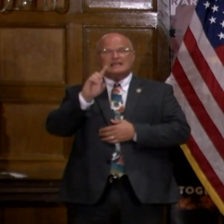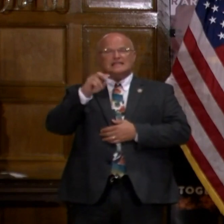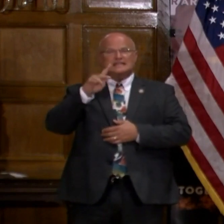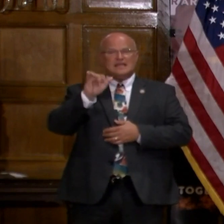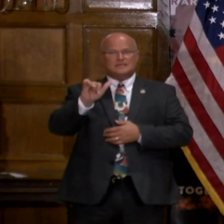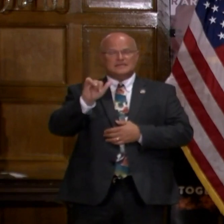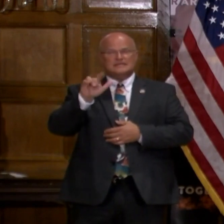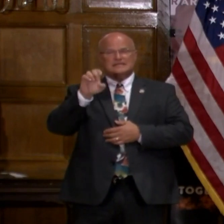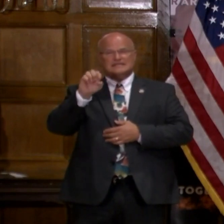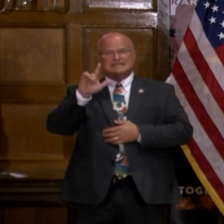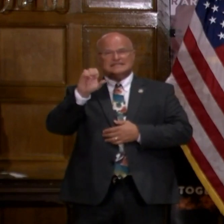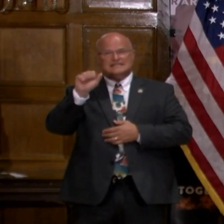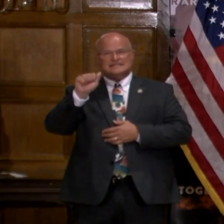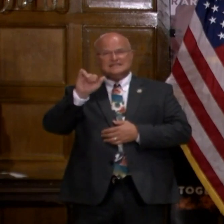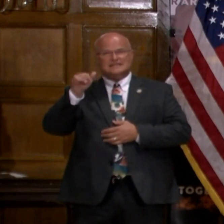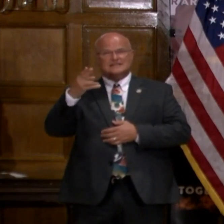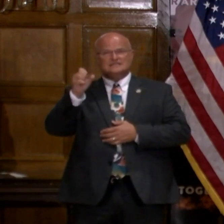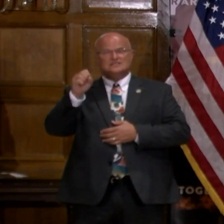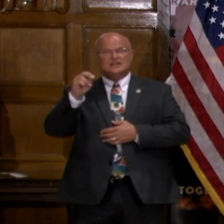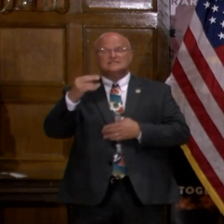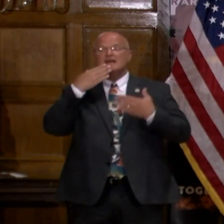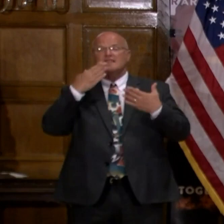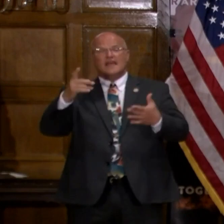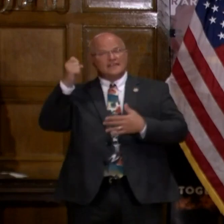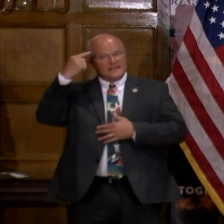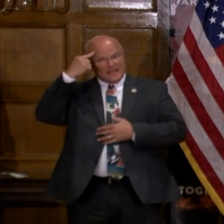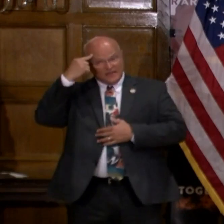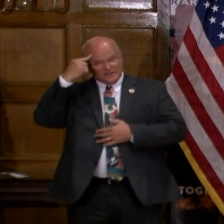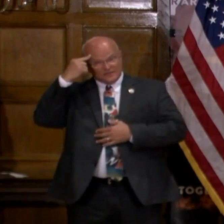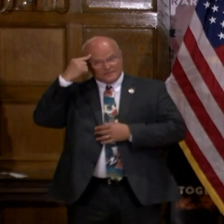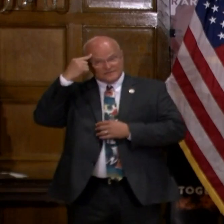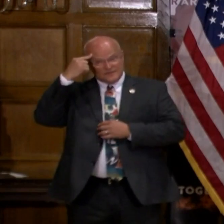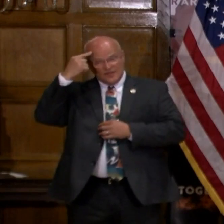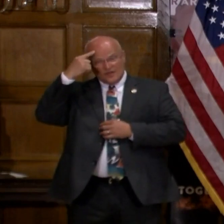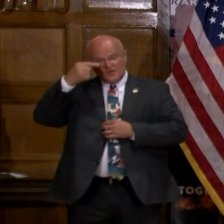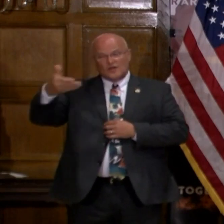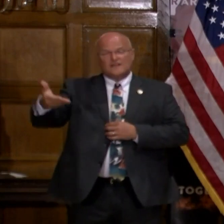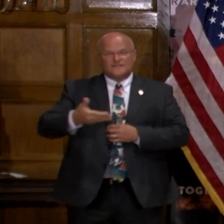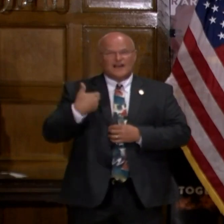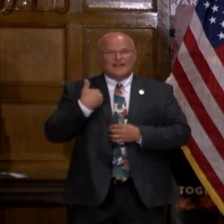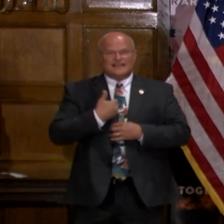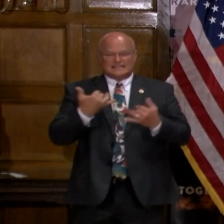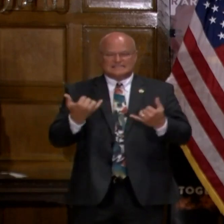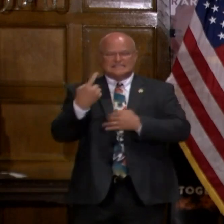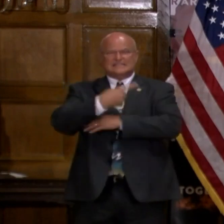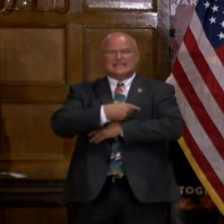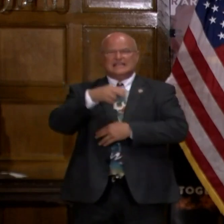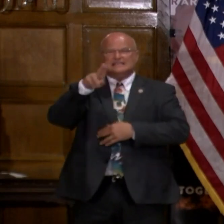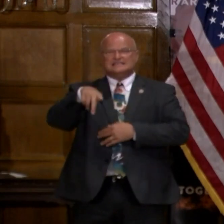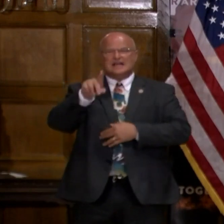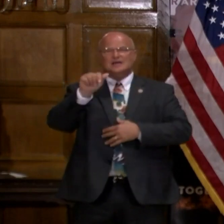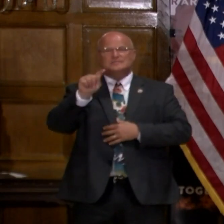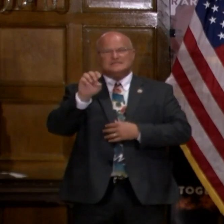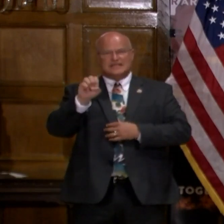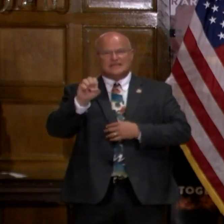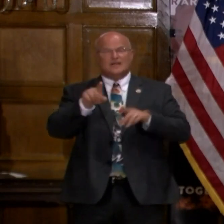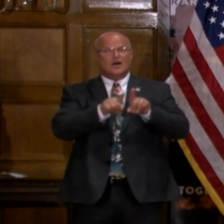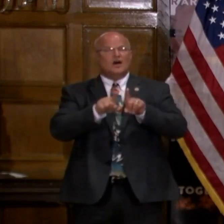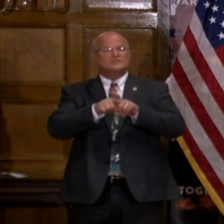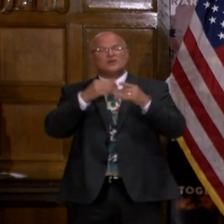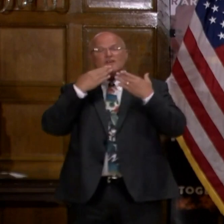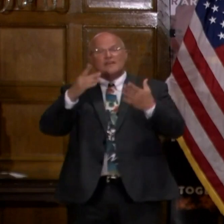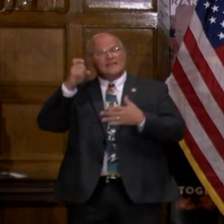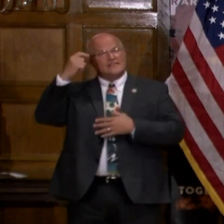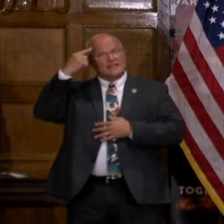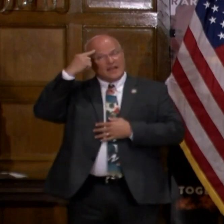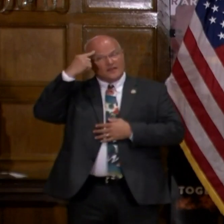Director, Ms. Elisa Johnson, we would like to thank Governor Hutchinson for inviting us to today's update. We'd also like to thank